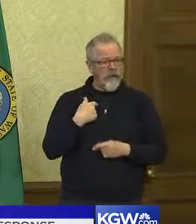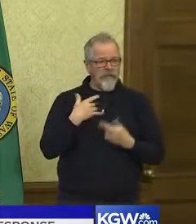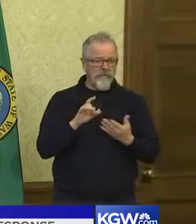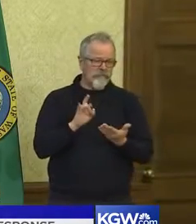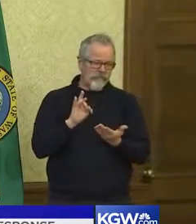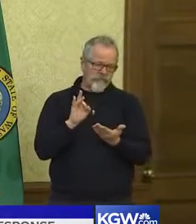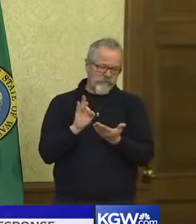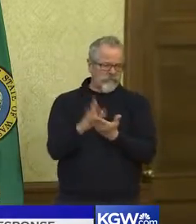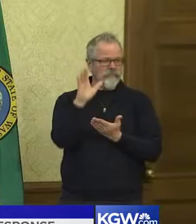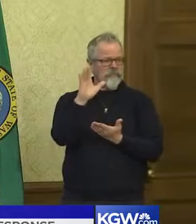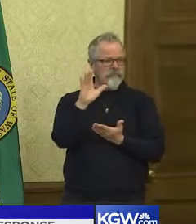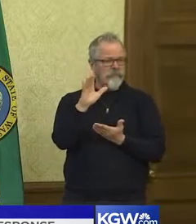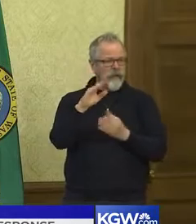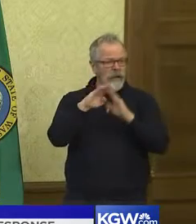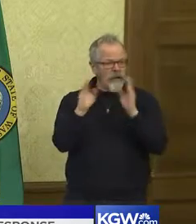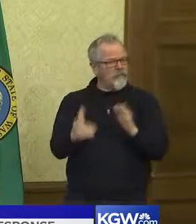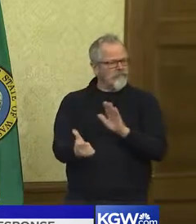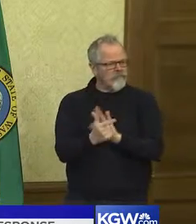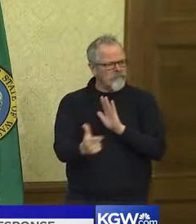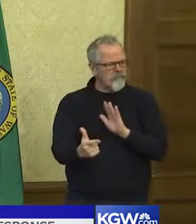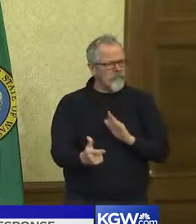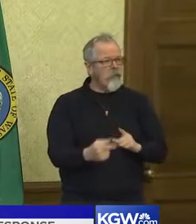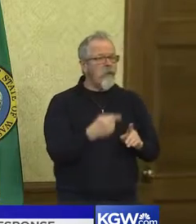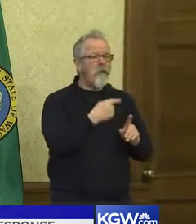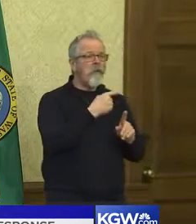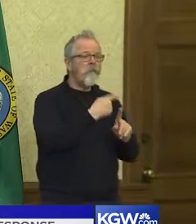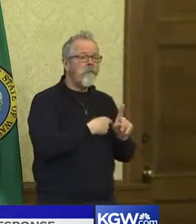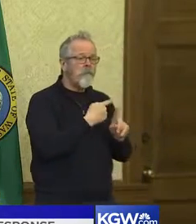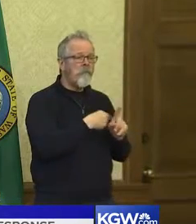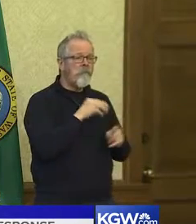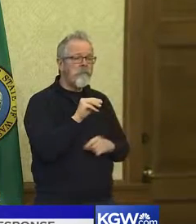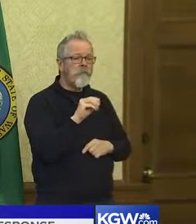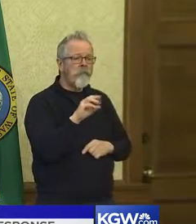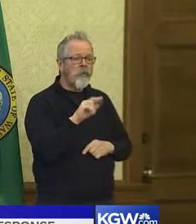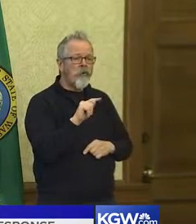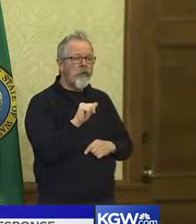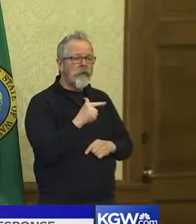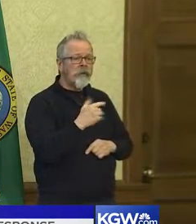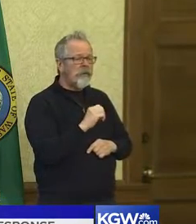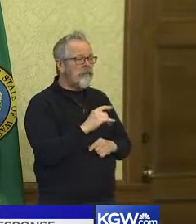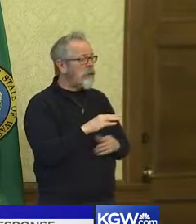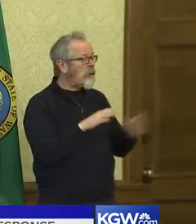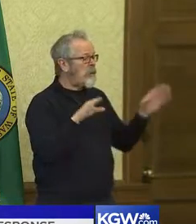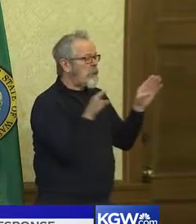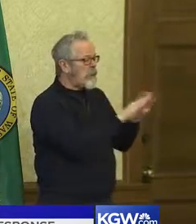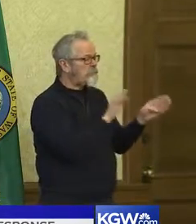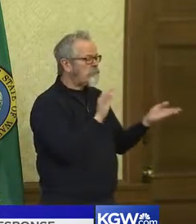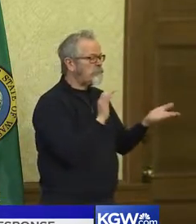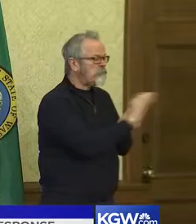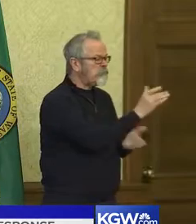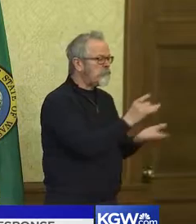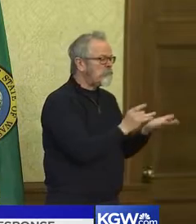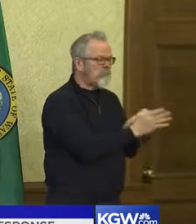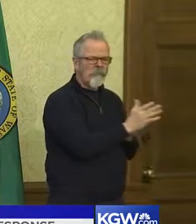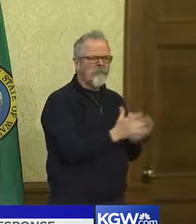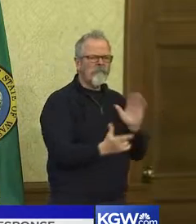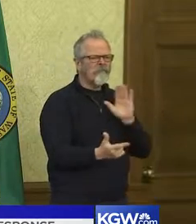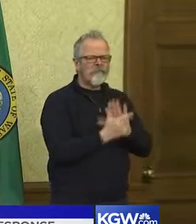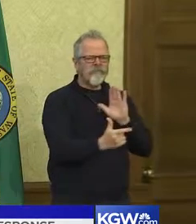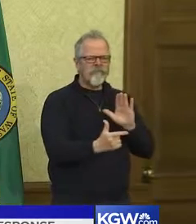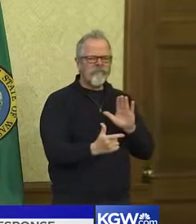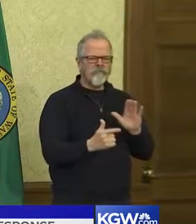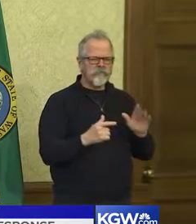for home payments. We've done a number of things like this, and we will consider that. I'll try to get an